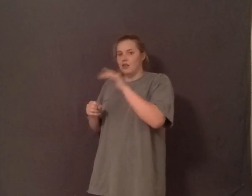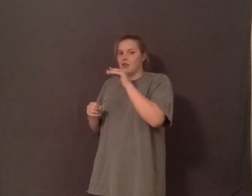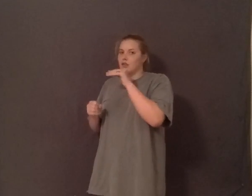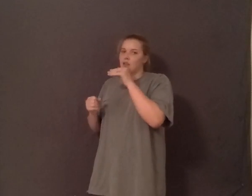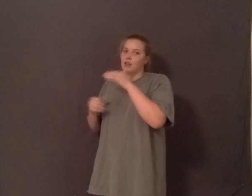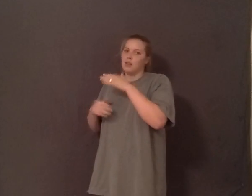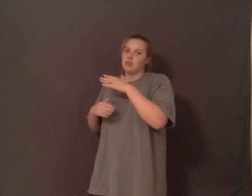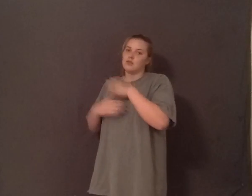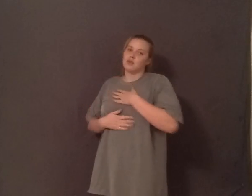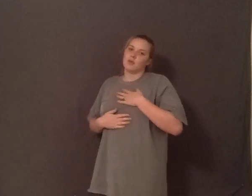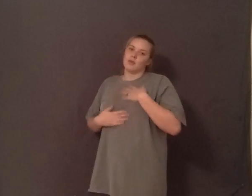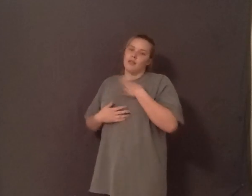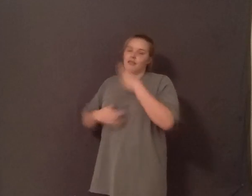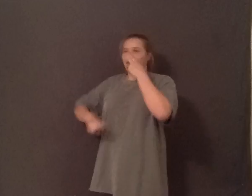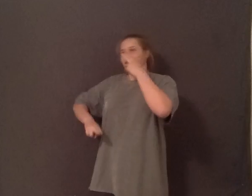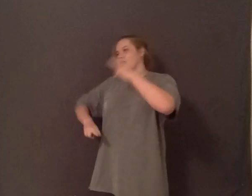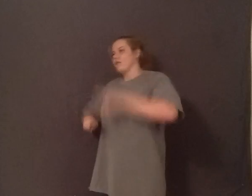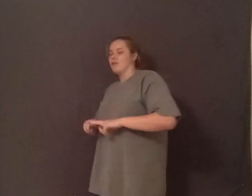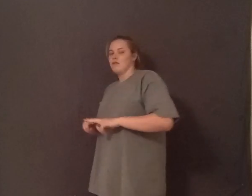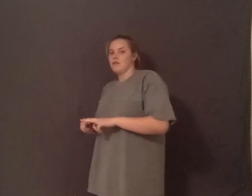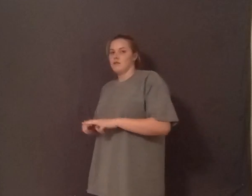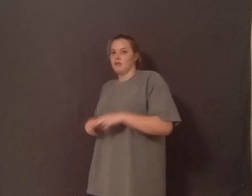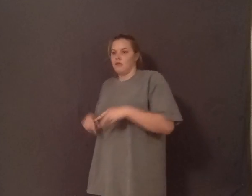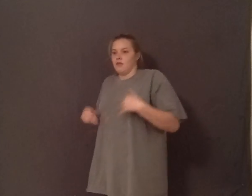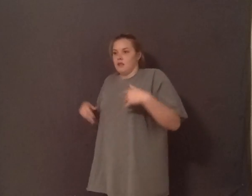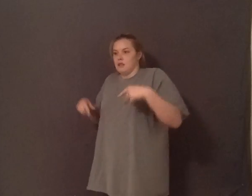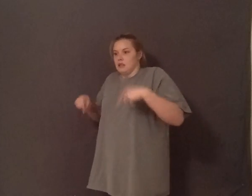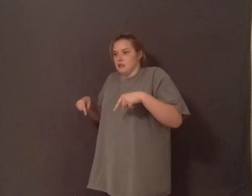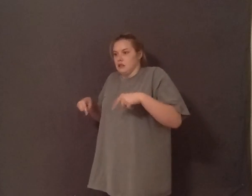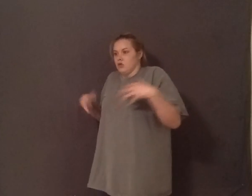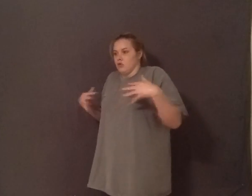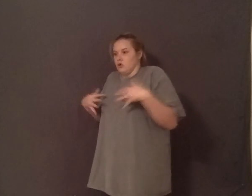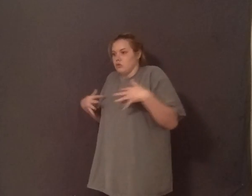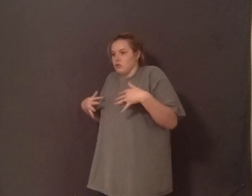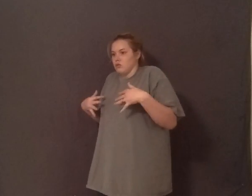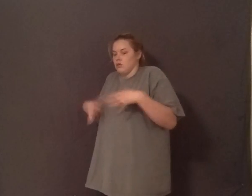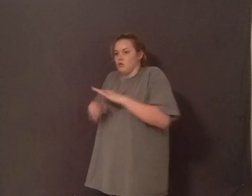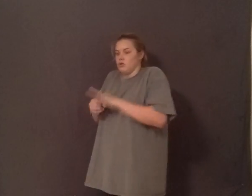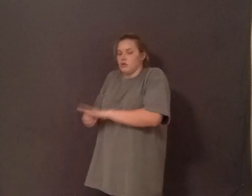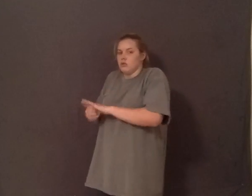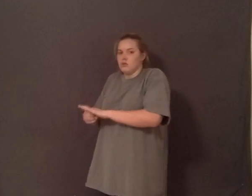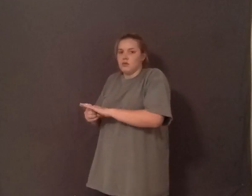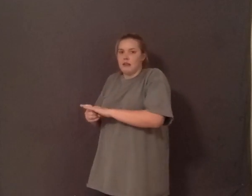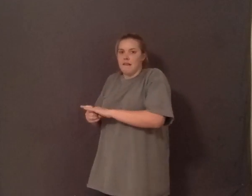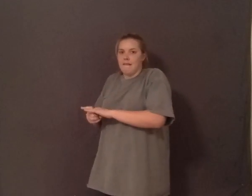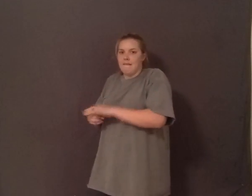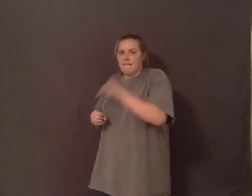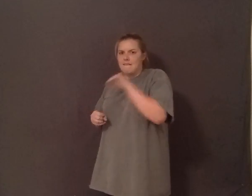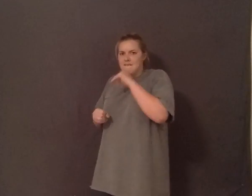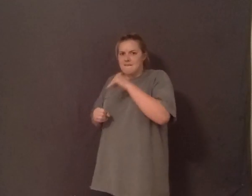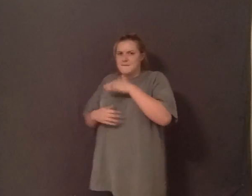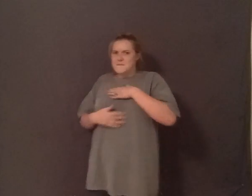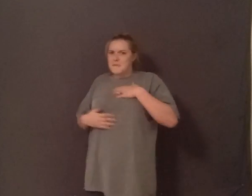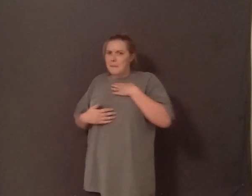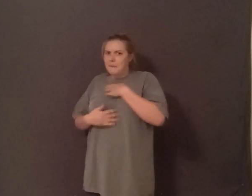not fun when you're stressed, when you have anxiety, when you have fear. And if the task itself isn't enjoyable, are you likely to spend more